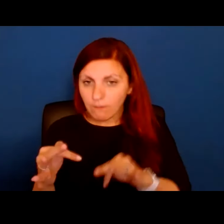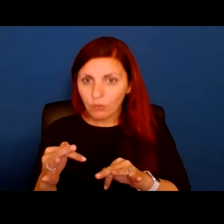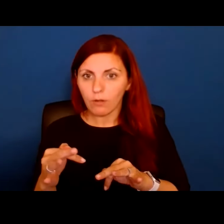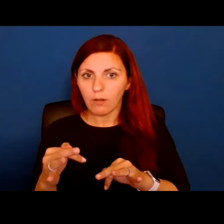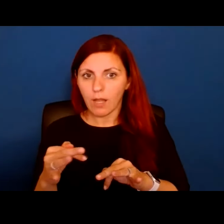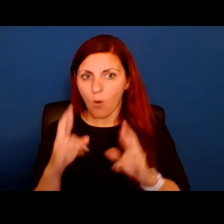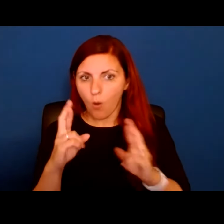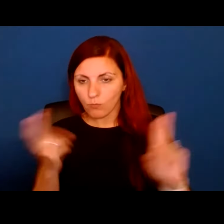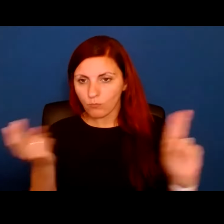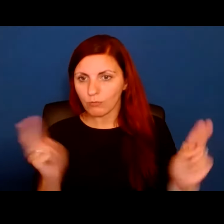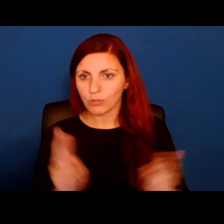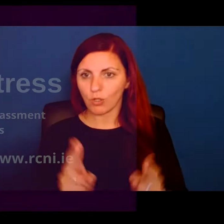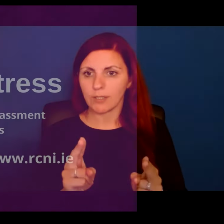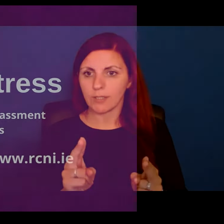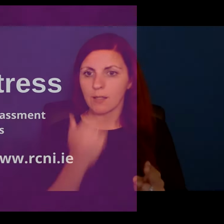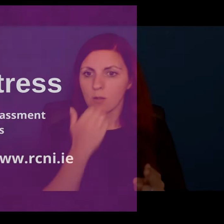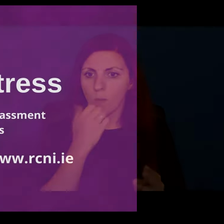Thank you very, very much.